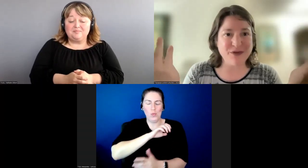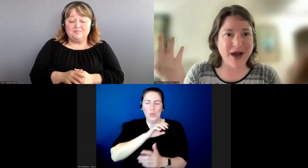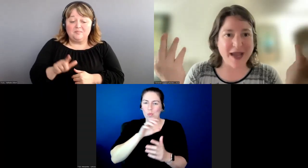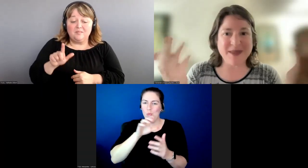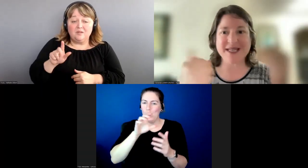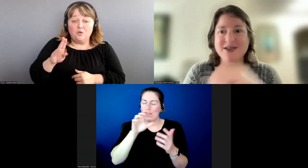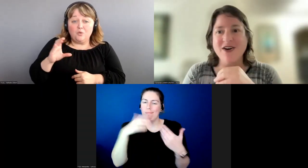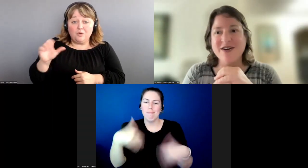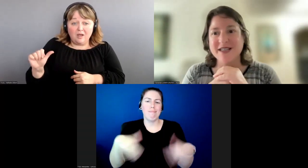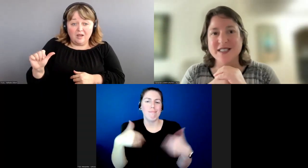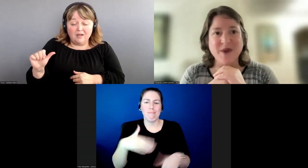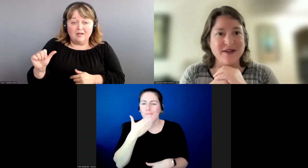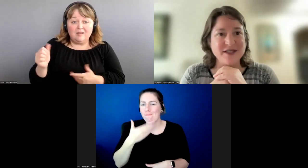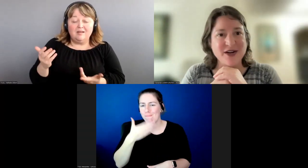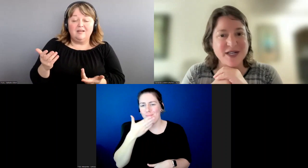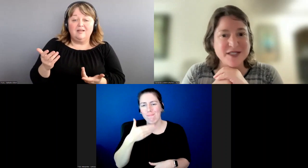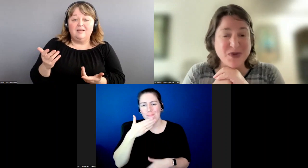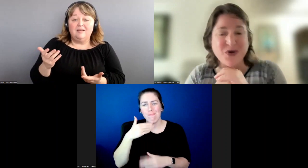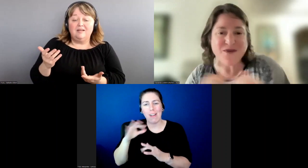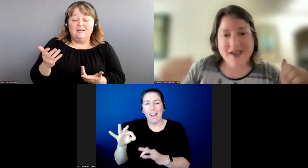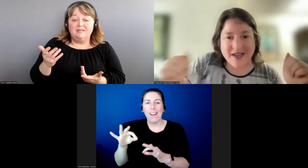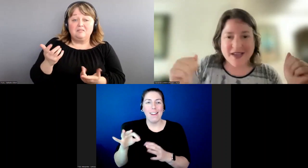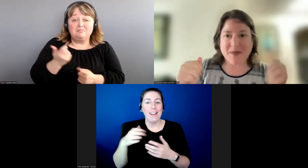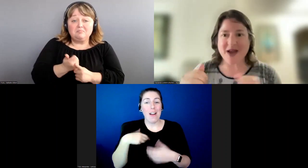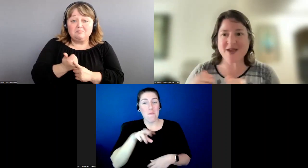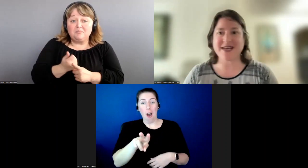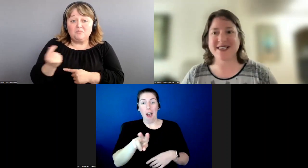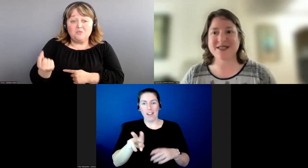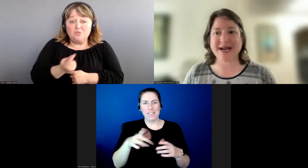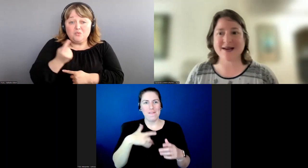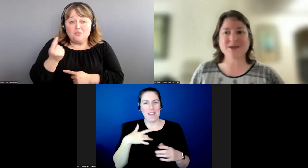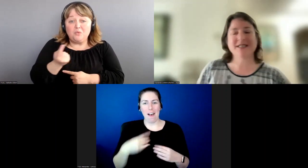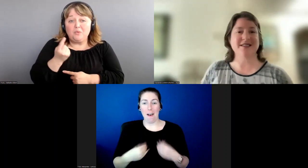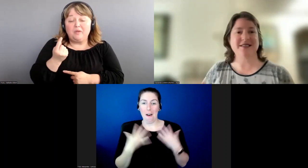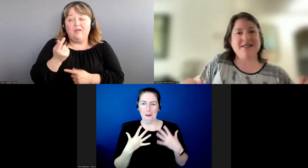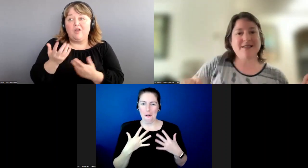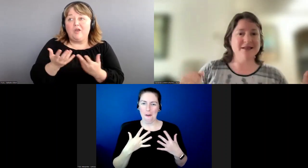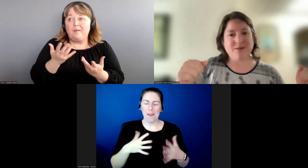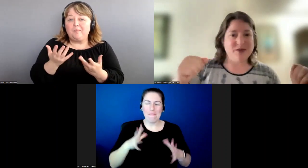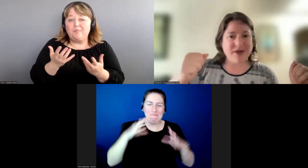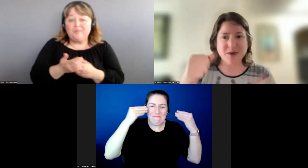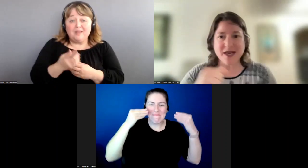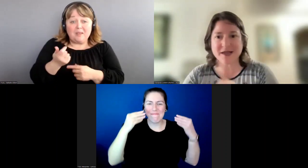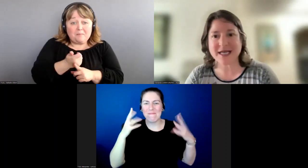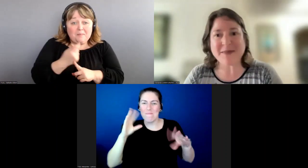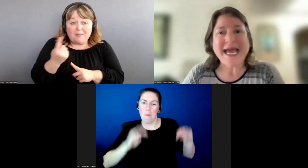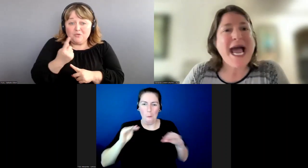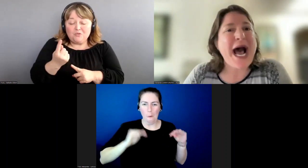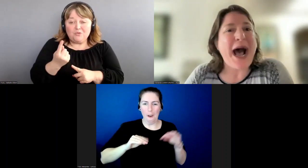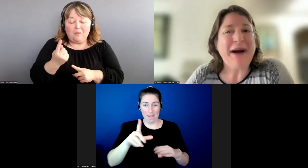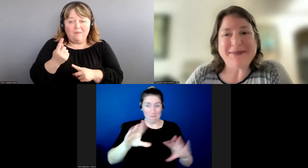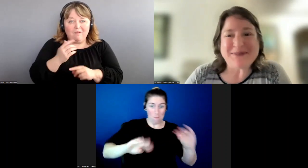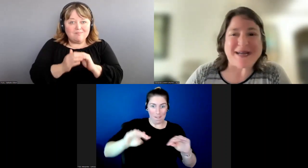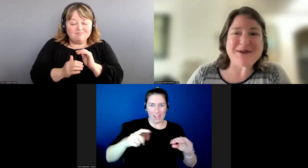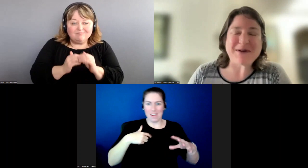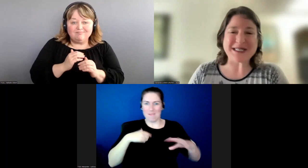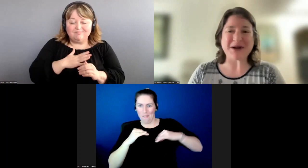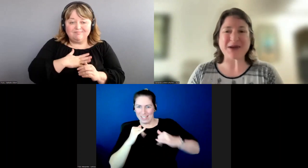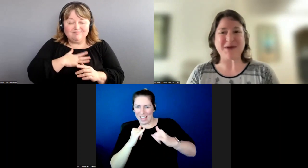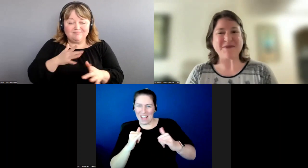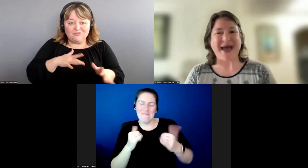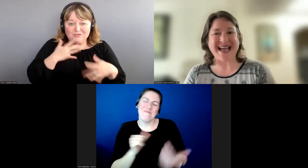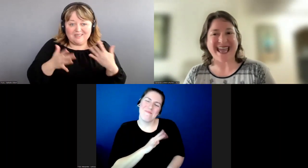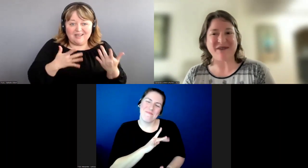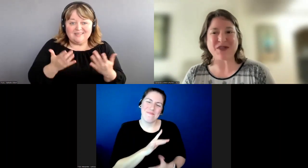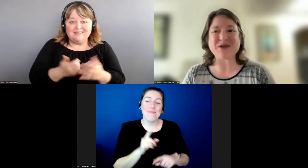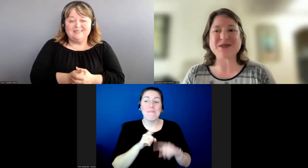lovely vibe that it's hard not to smile. It's hard not to move your body when he's around because he's moving his body all the time. But we wanted to welcome